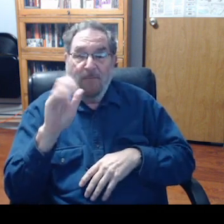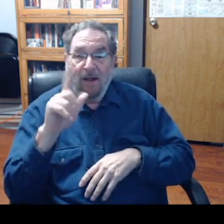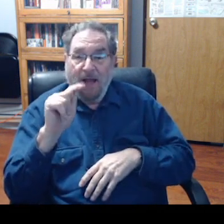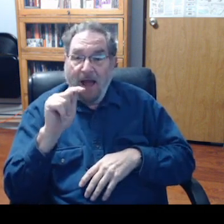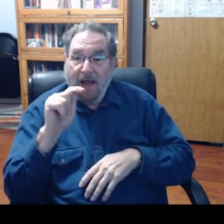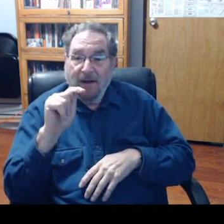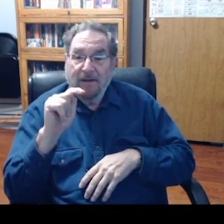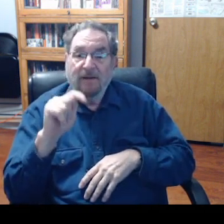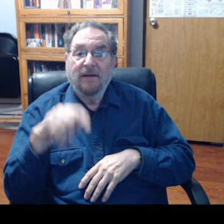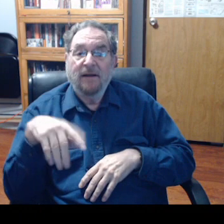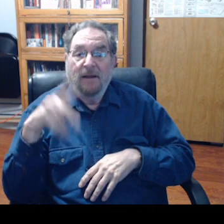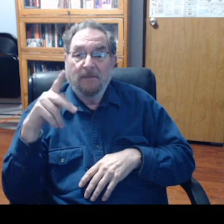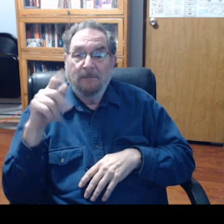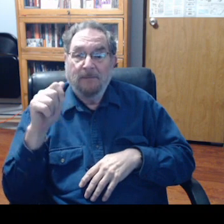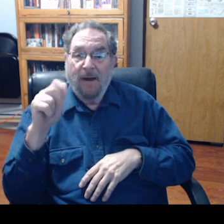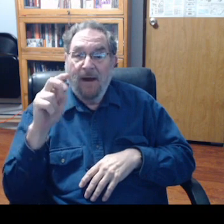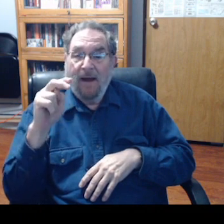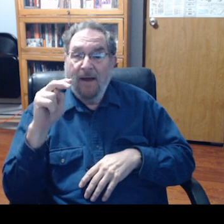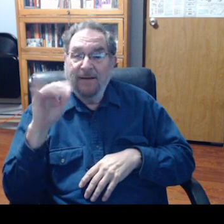Kabbalah